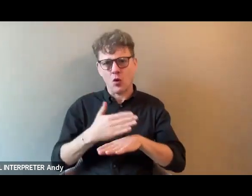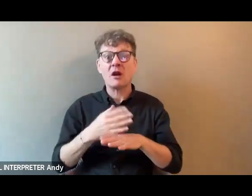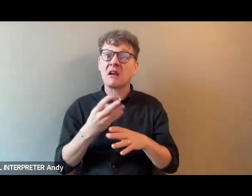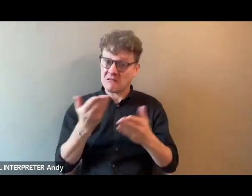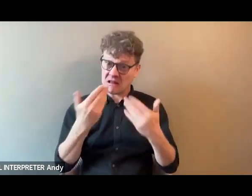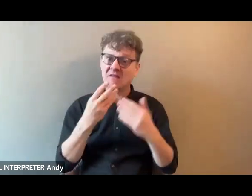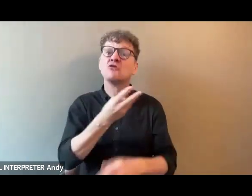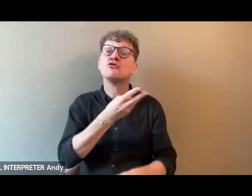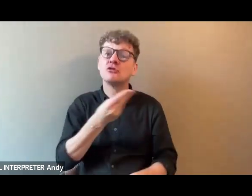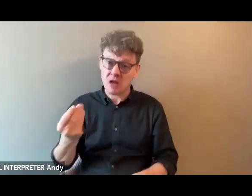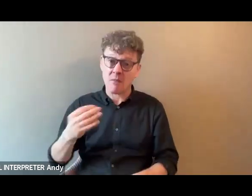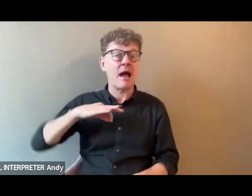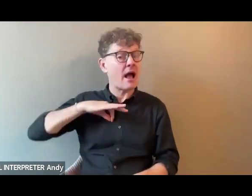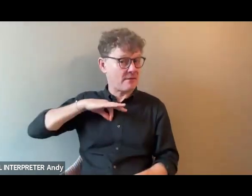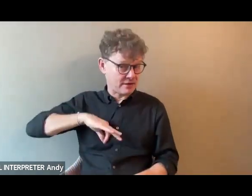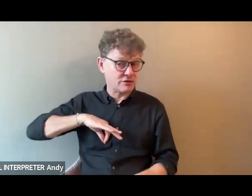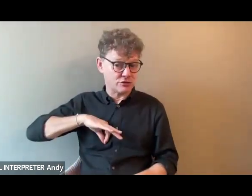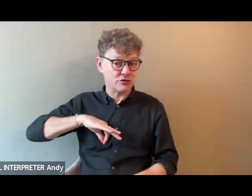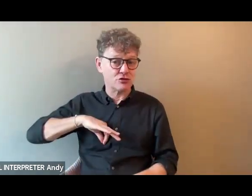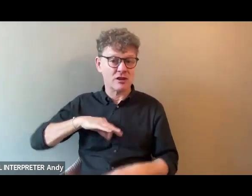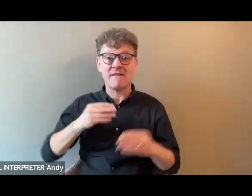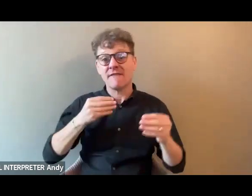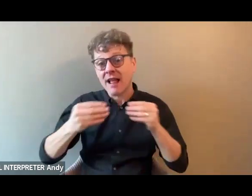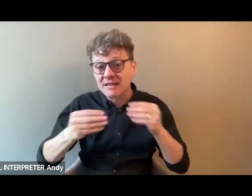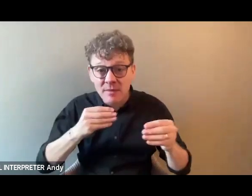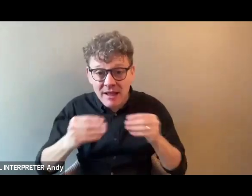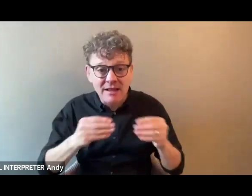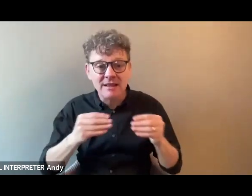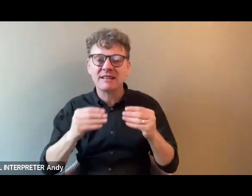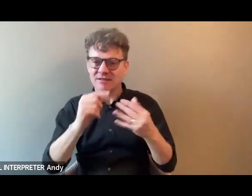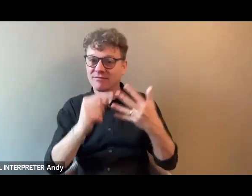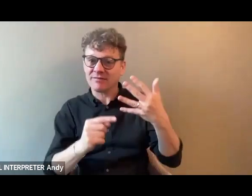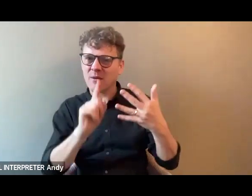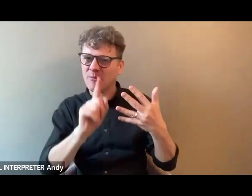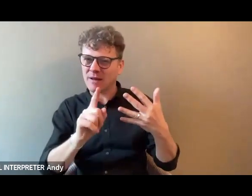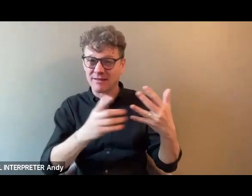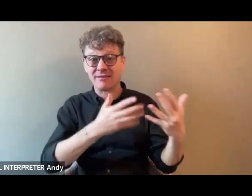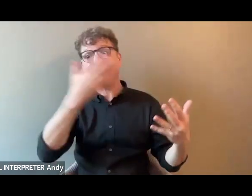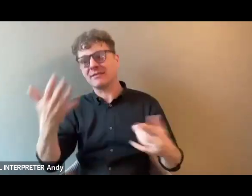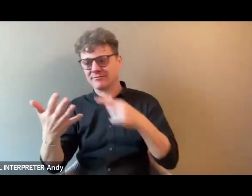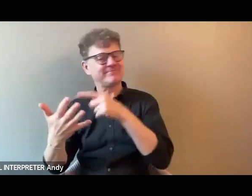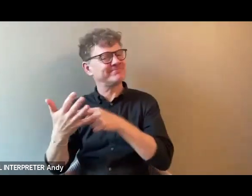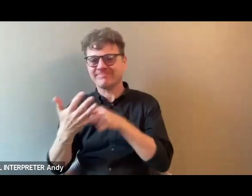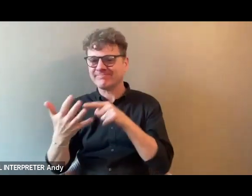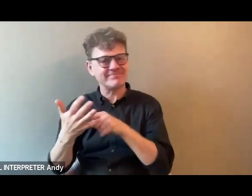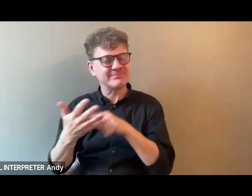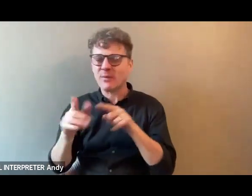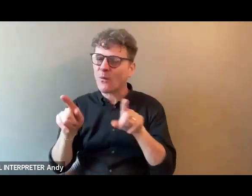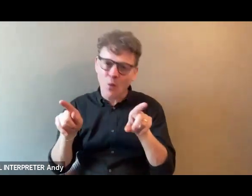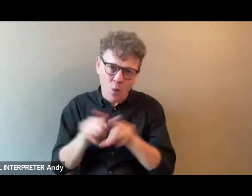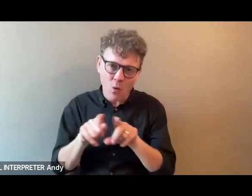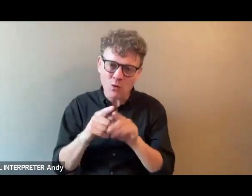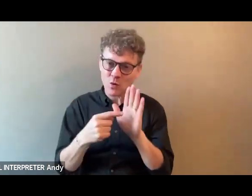advantages. It's brought to us, flexibility, but it has also revealed and in some